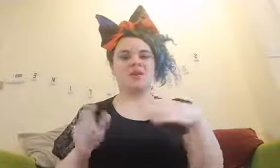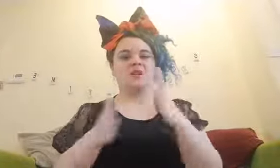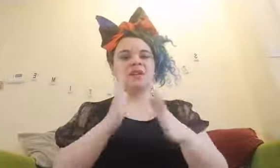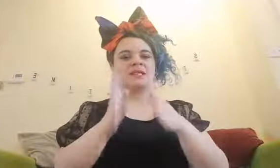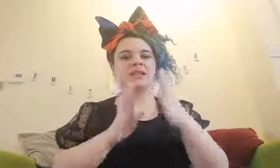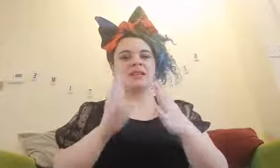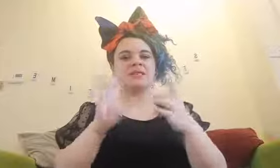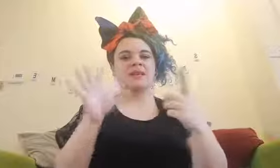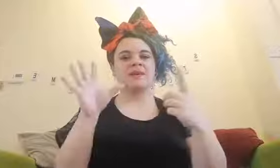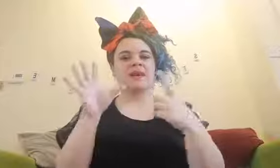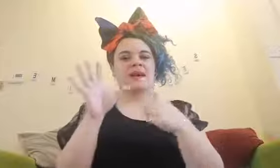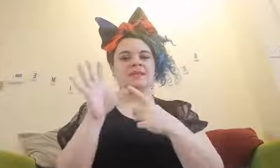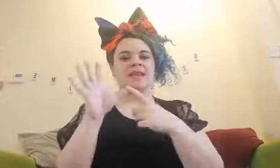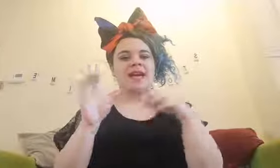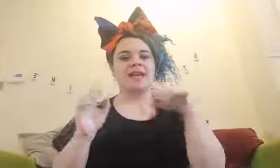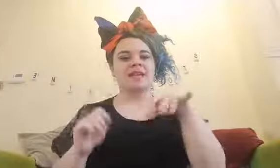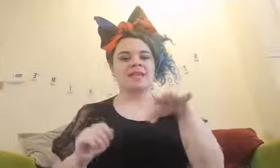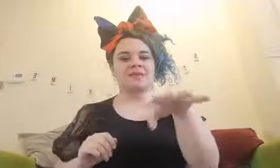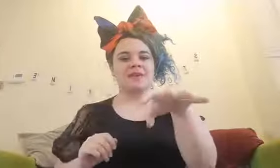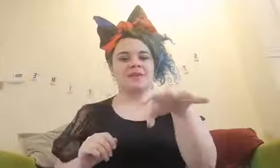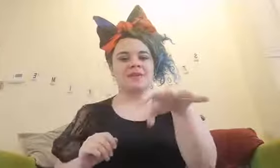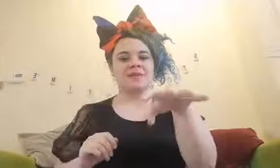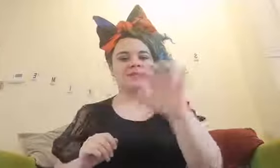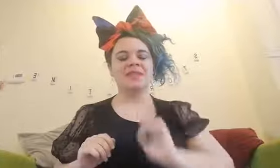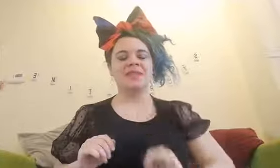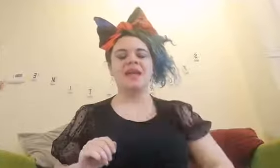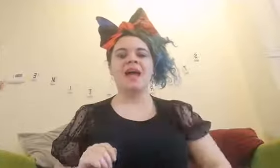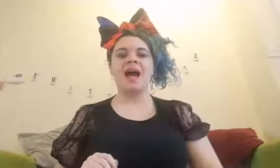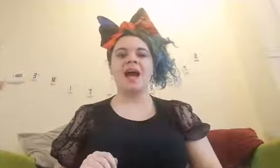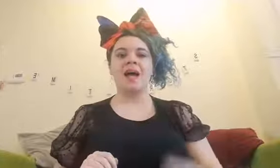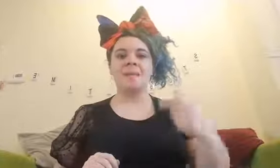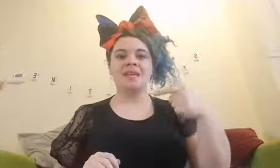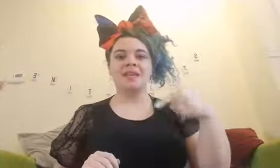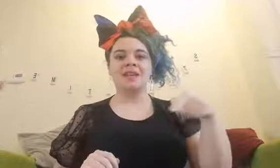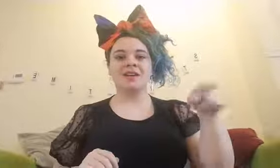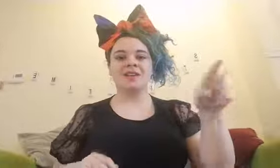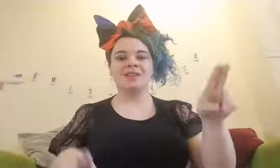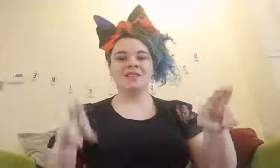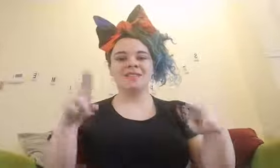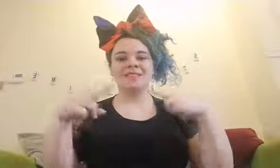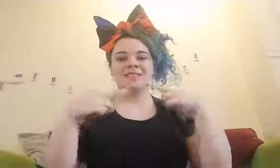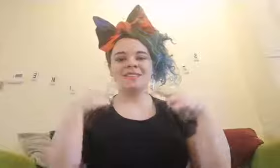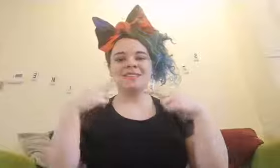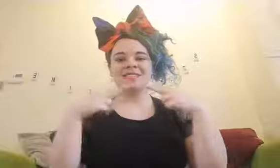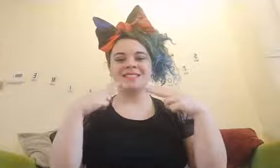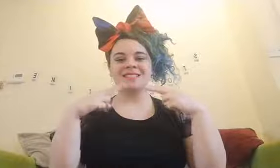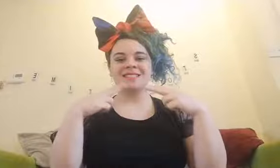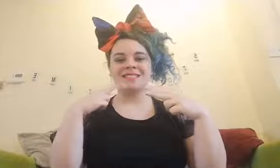I'm going to sign his name as A Spider. He goes to dinner